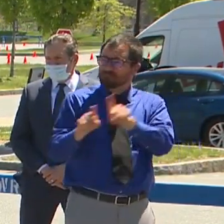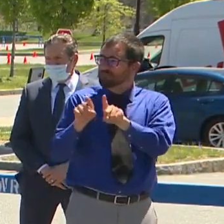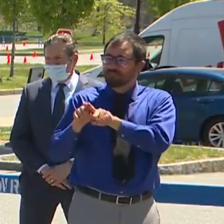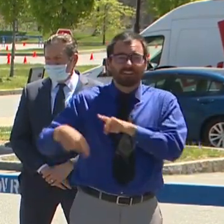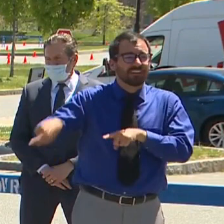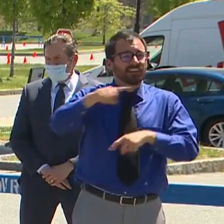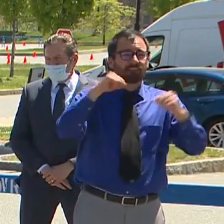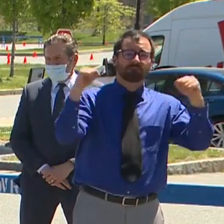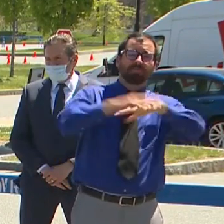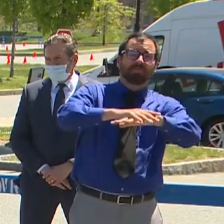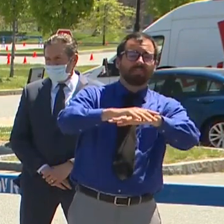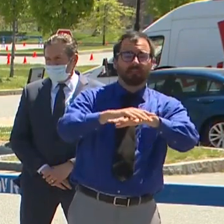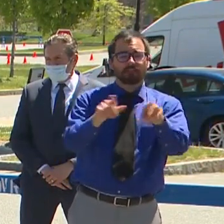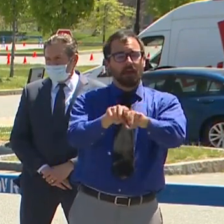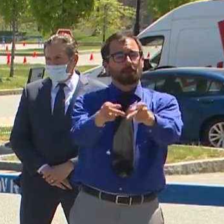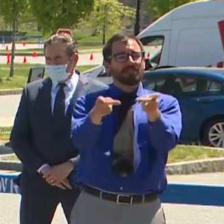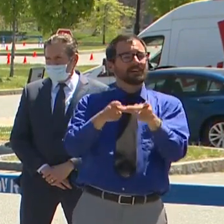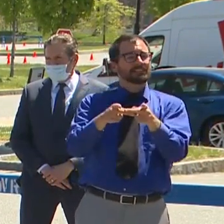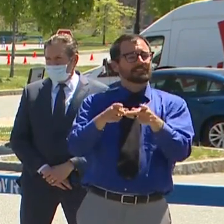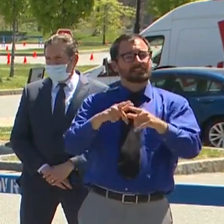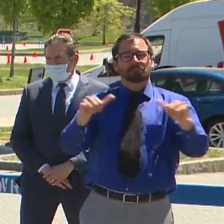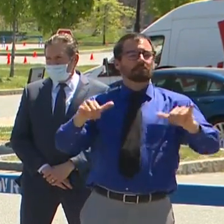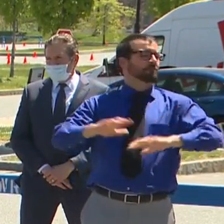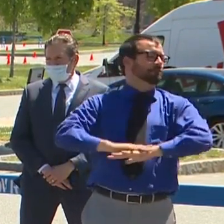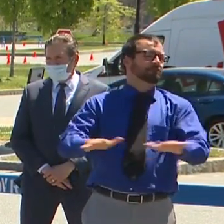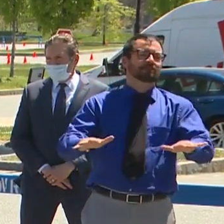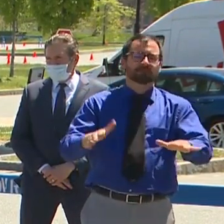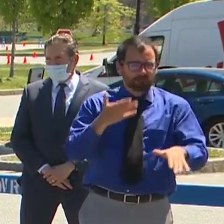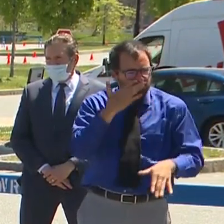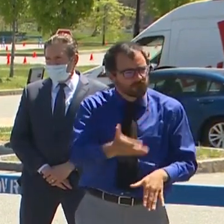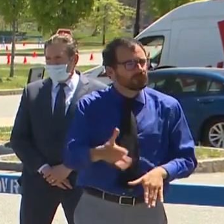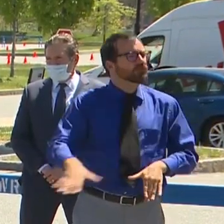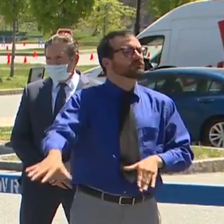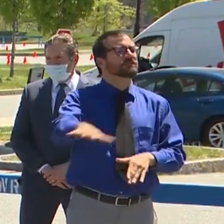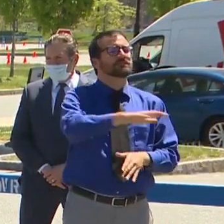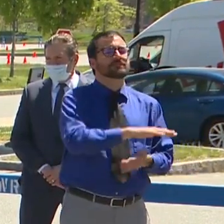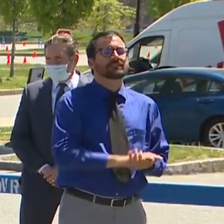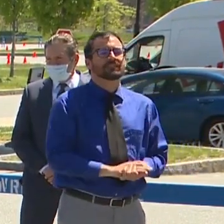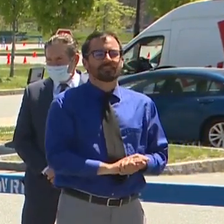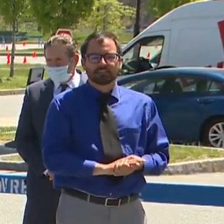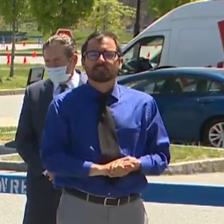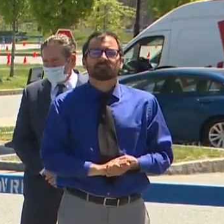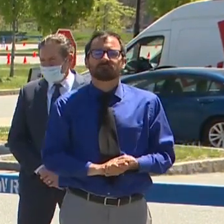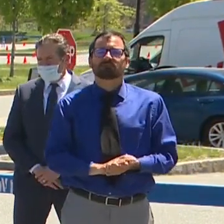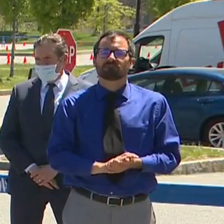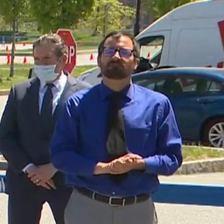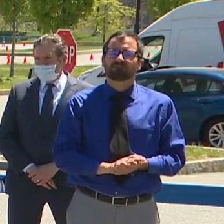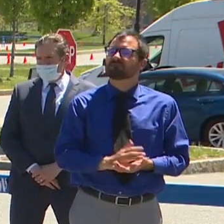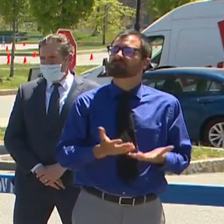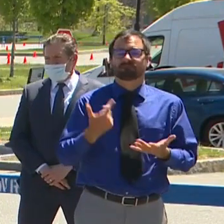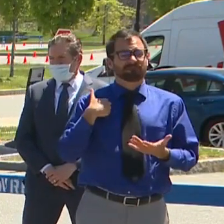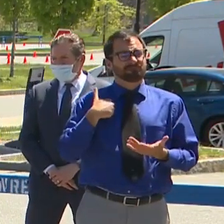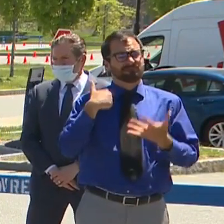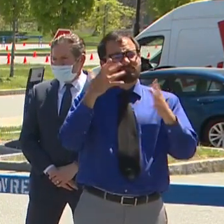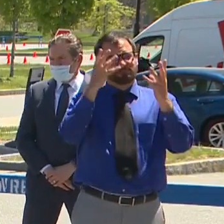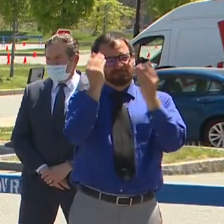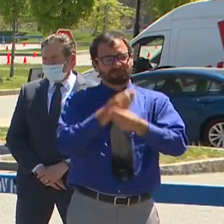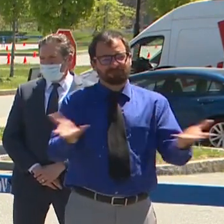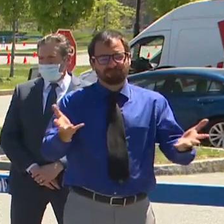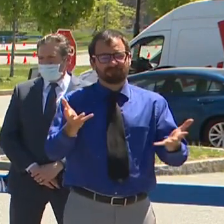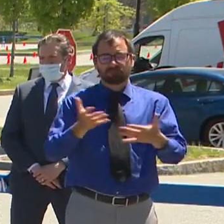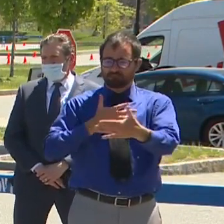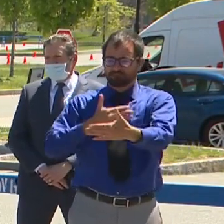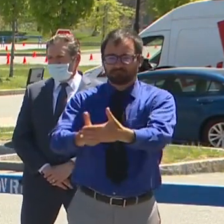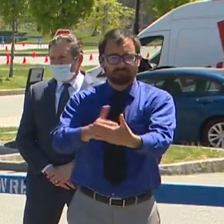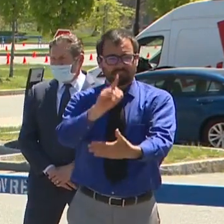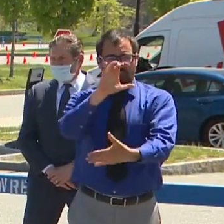in the city of Lawrence, celebrations and parades through December 2020. Already, organizations like Semana Hispana, 4th of July